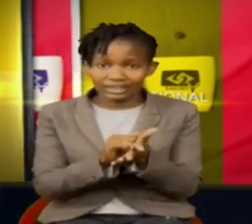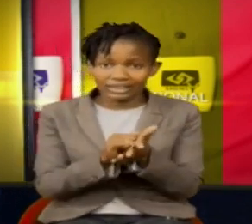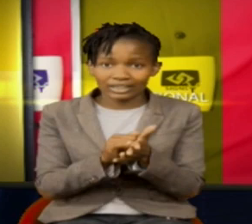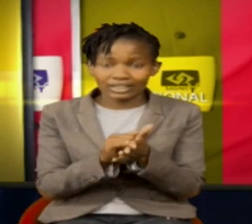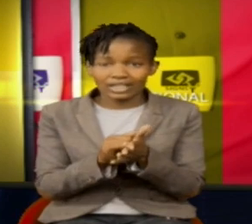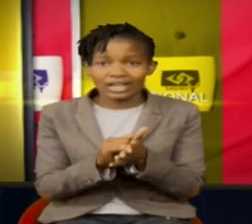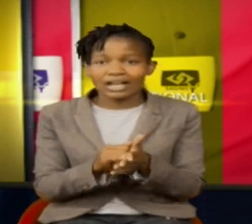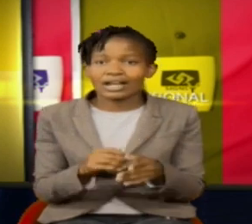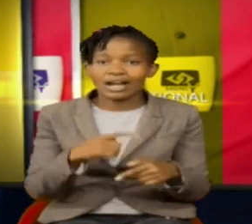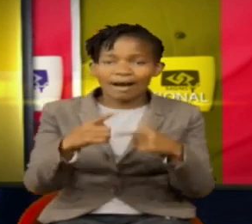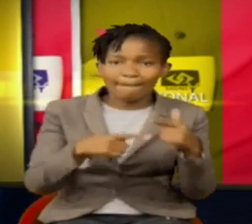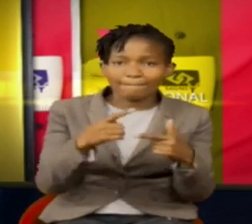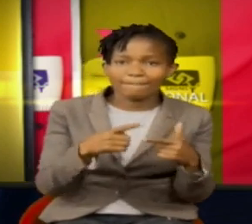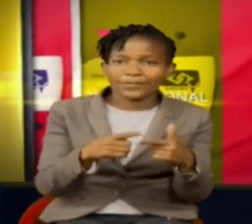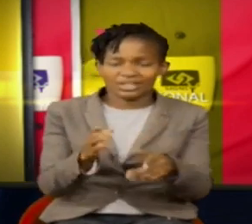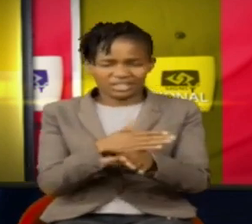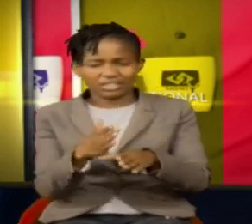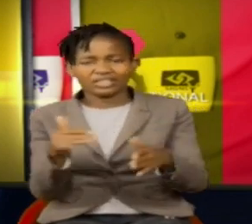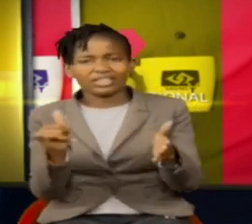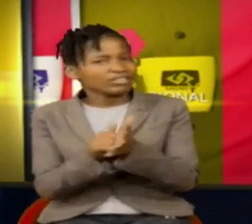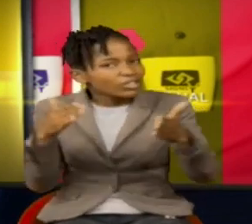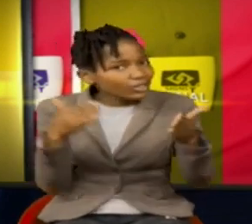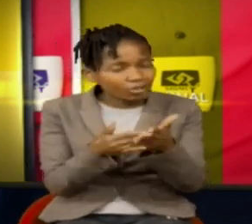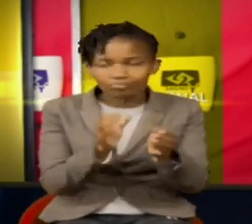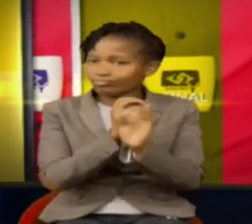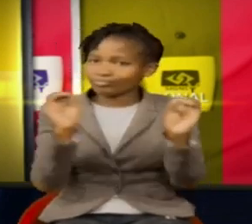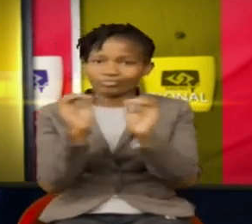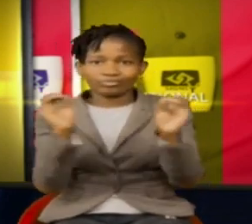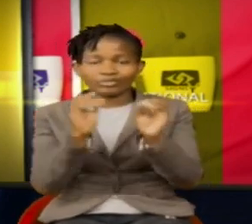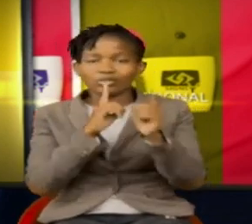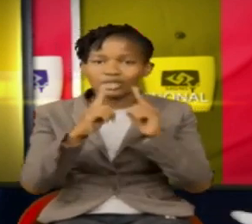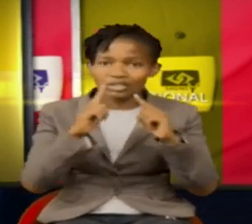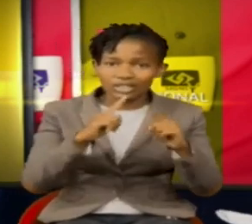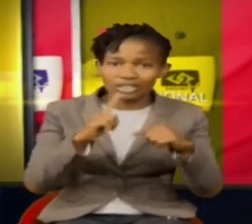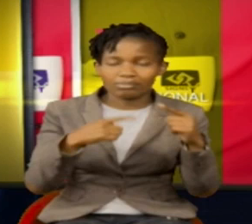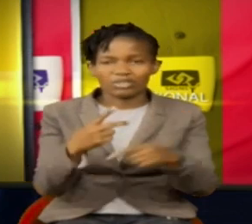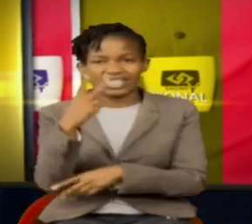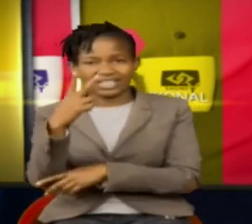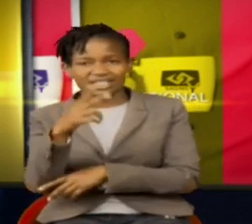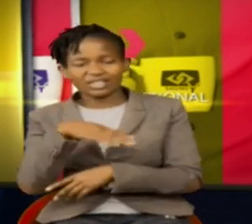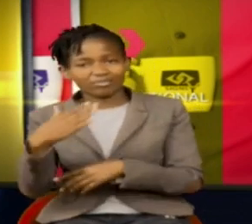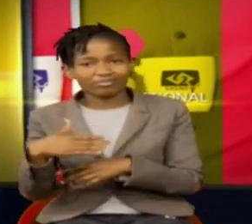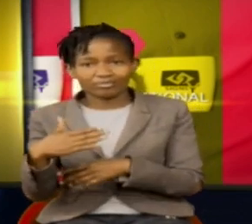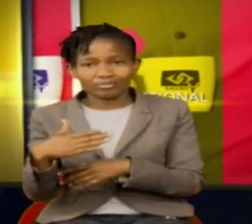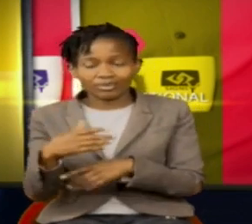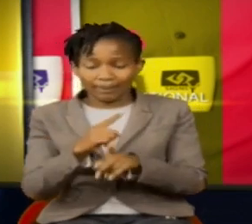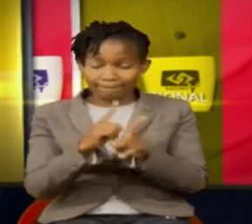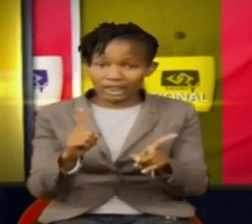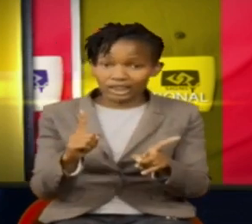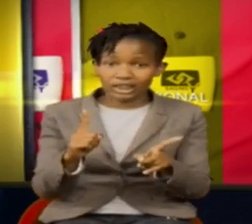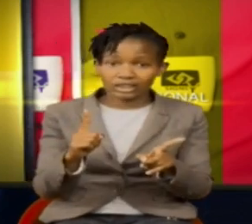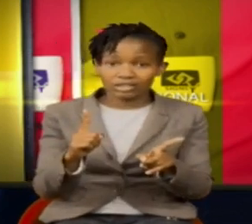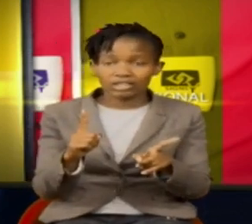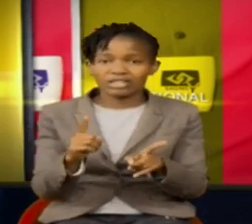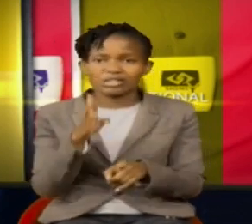of our lambes. So we're going to stop. History imekuwa like tumekutukiongelea kuchil. Haiwezi. Haiwezi. Kuchil has been there